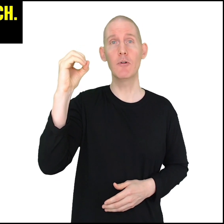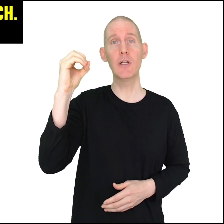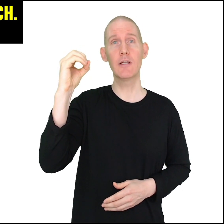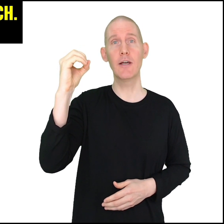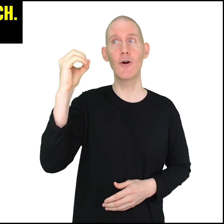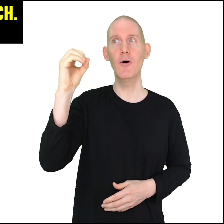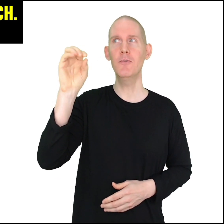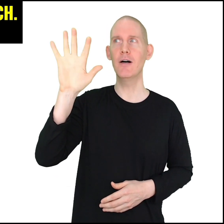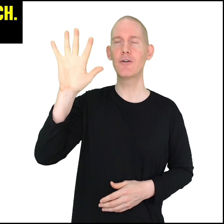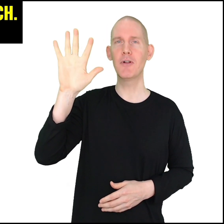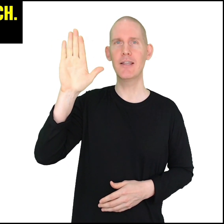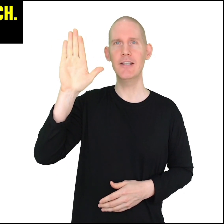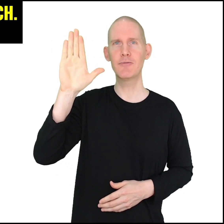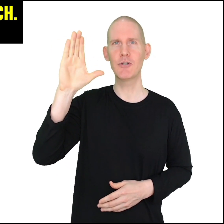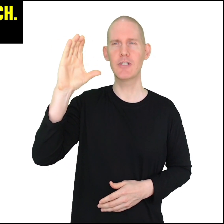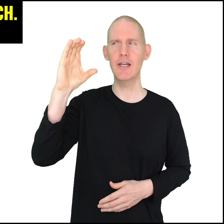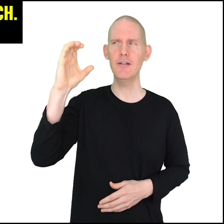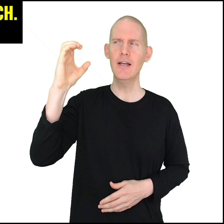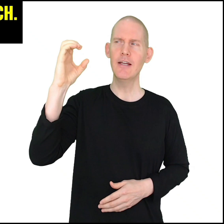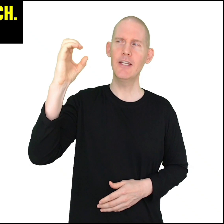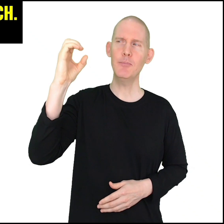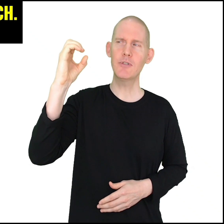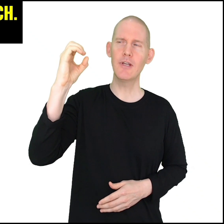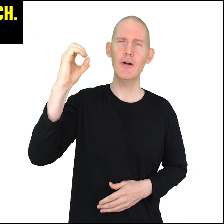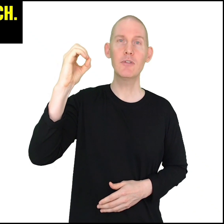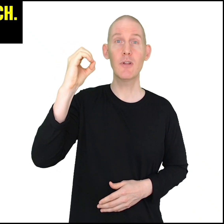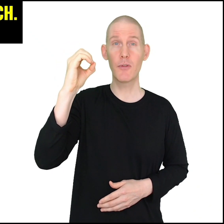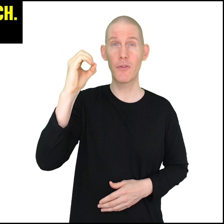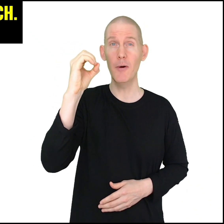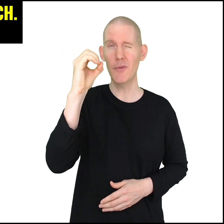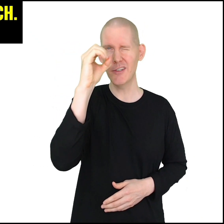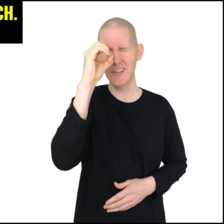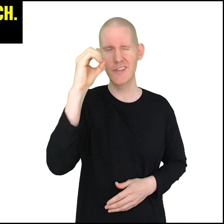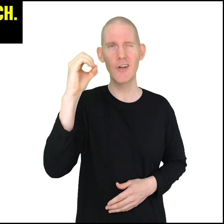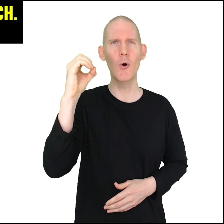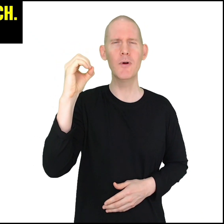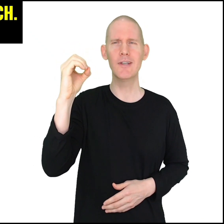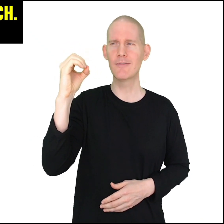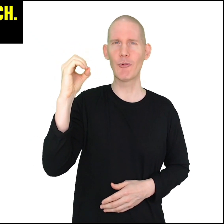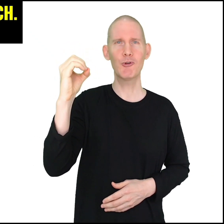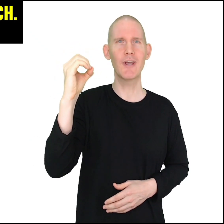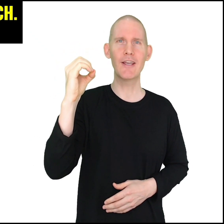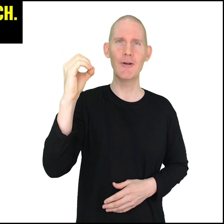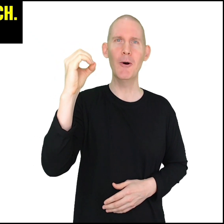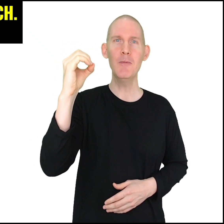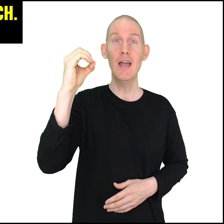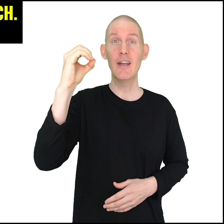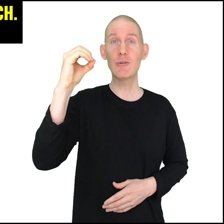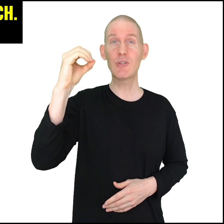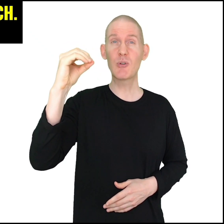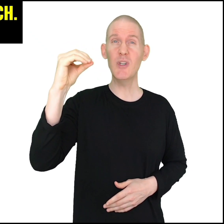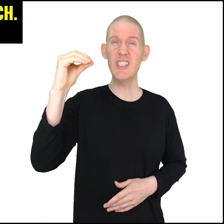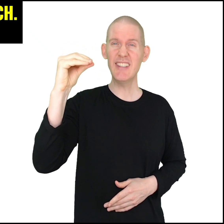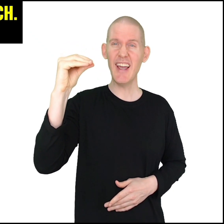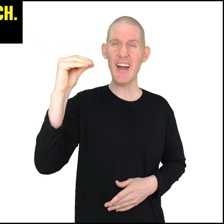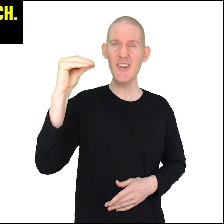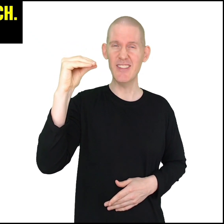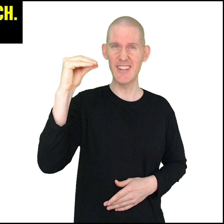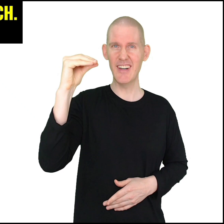make the letter O? Well, go like this, fingers together, tips down to the thumb. There's an O and it looks like an O. Now squish it down, all right?